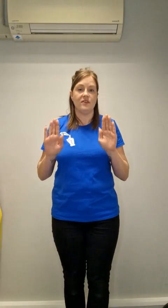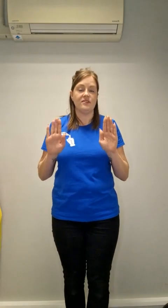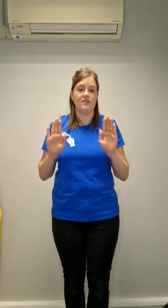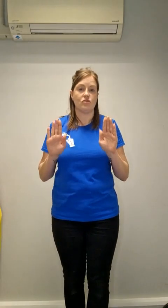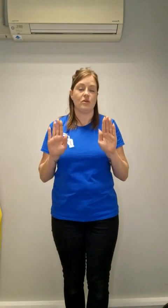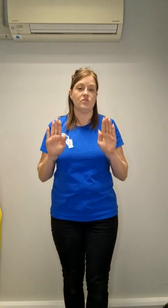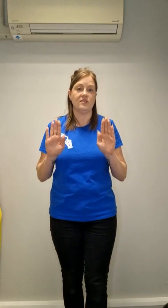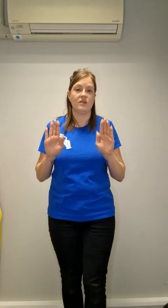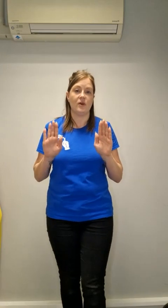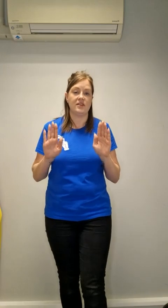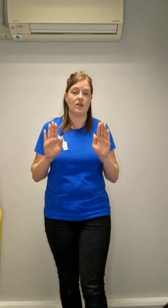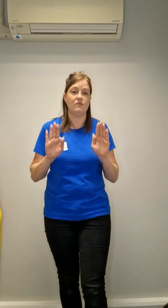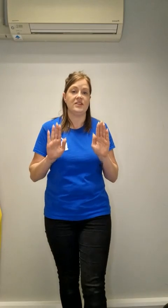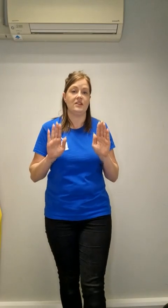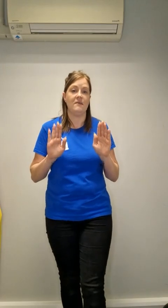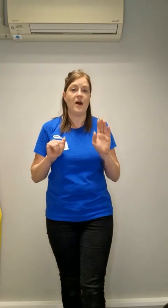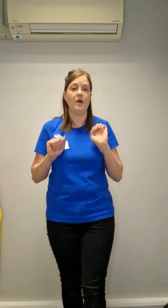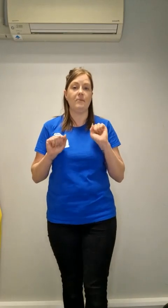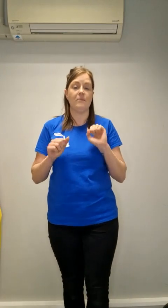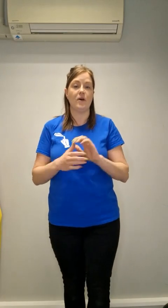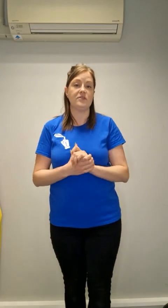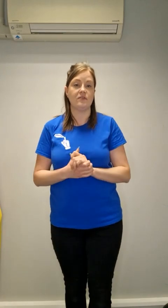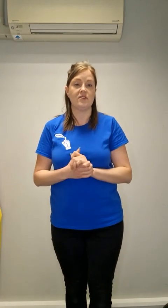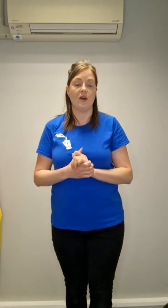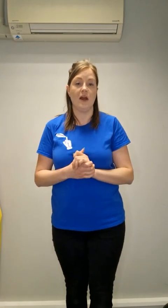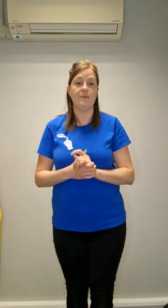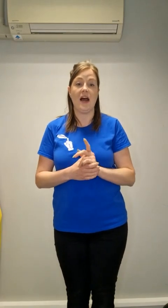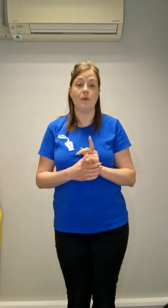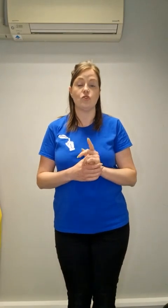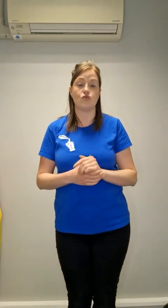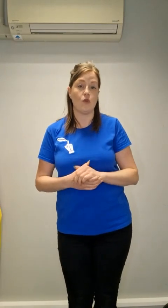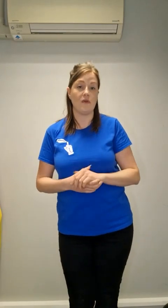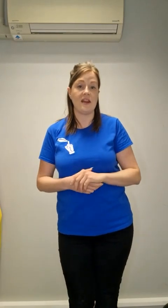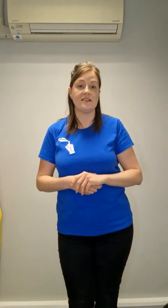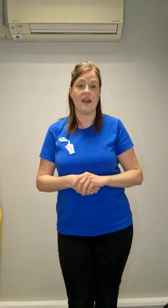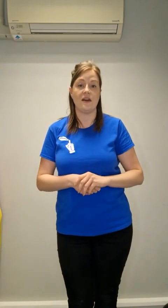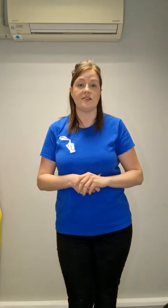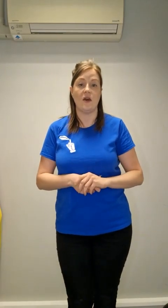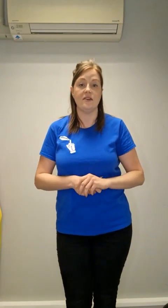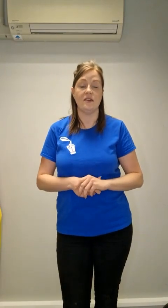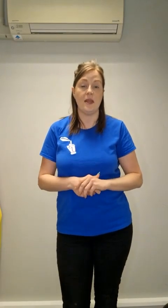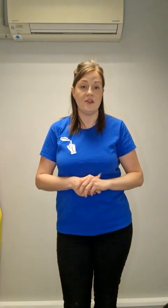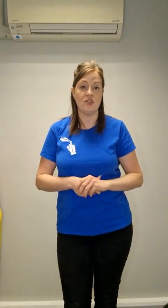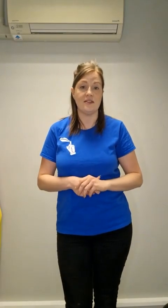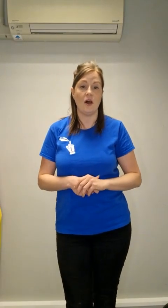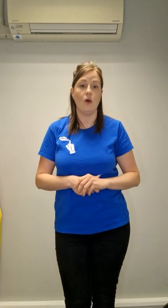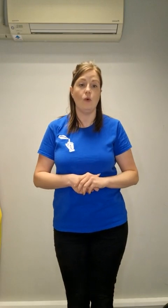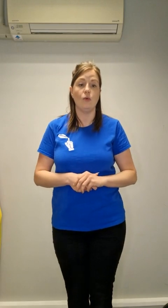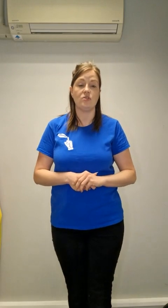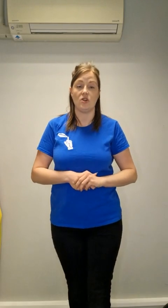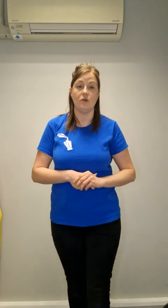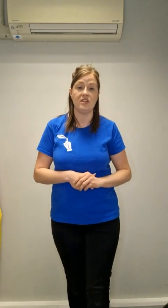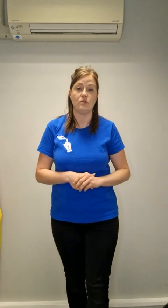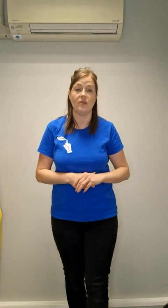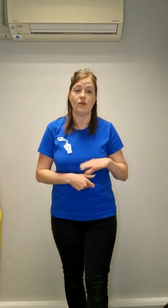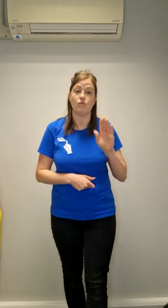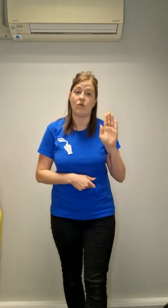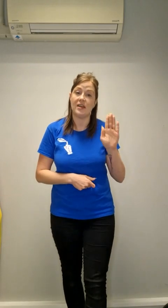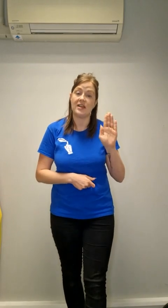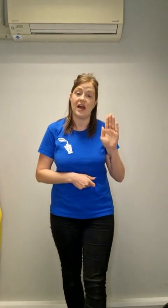in the descriptions when I start reading them out, but most of the time our drawings and our sign images are all denoted with a